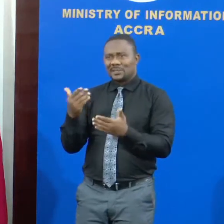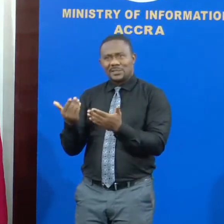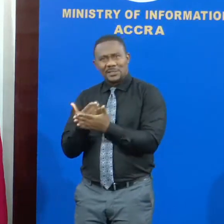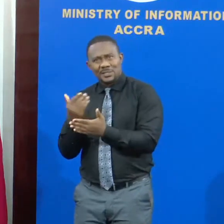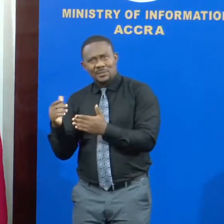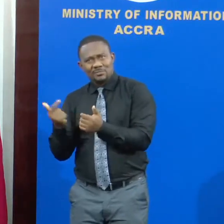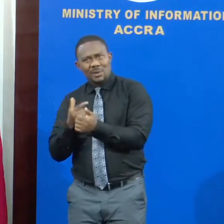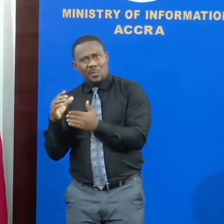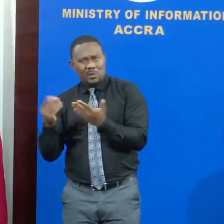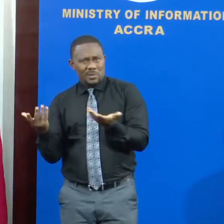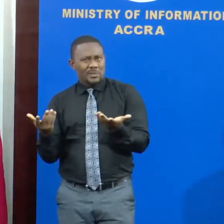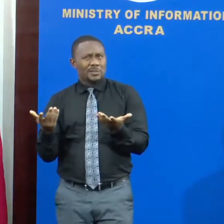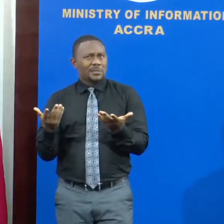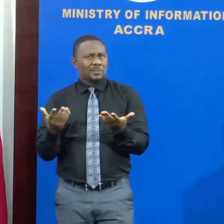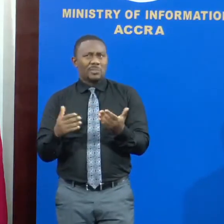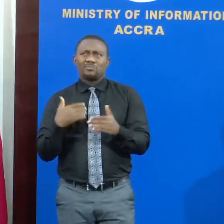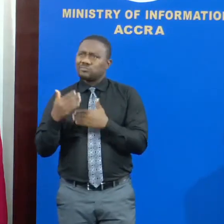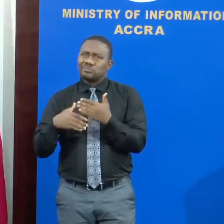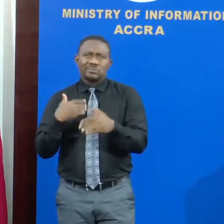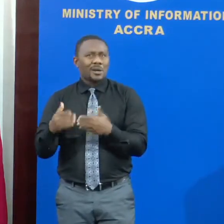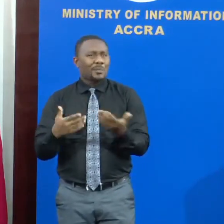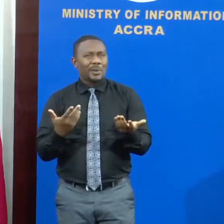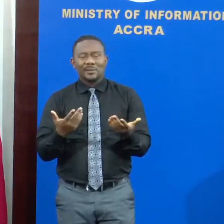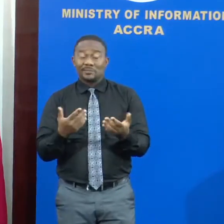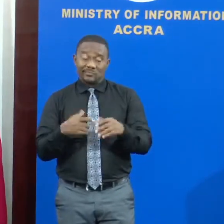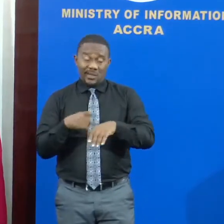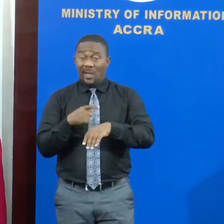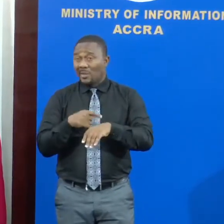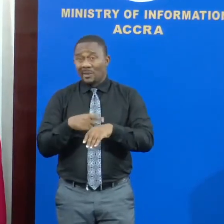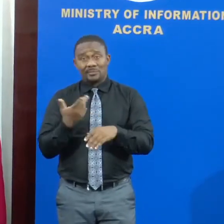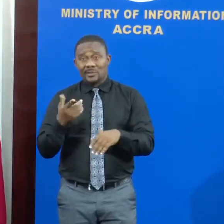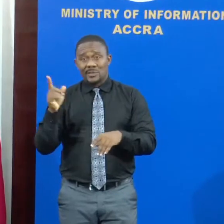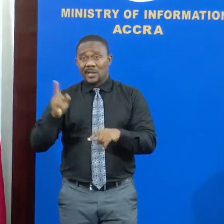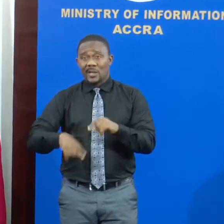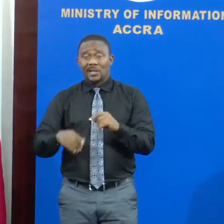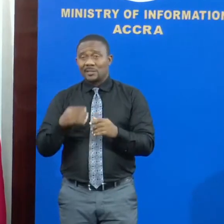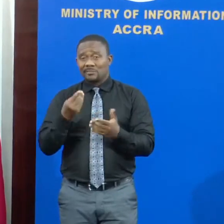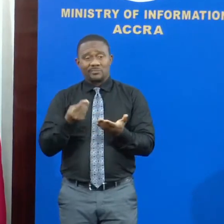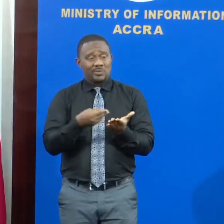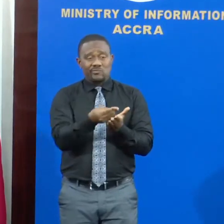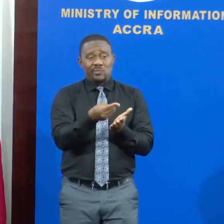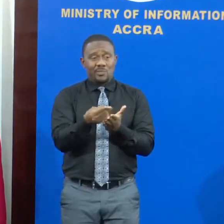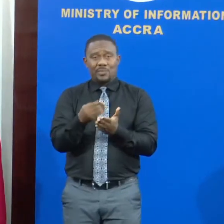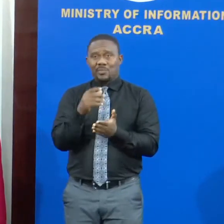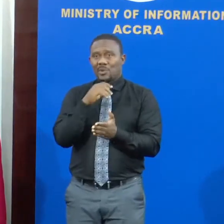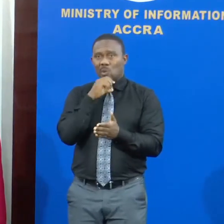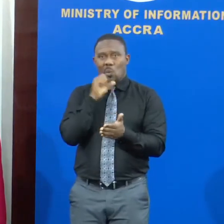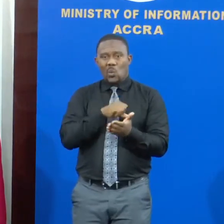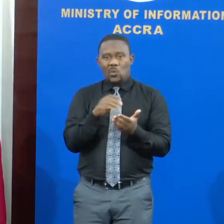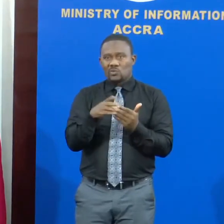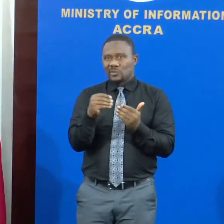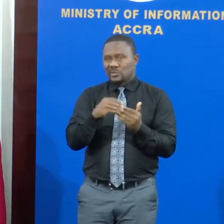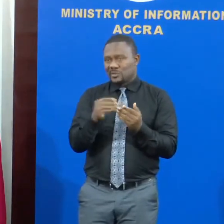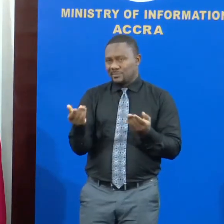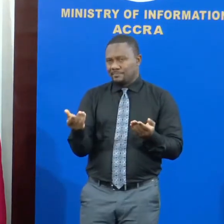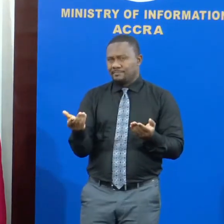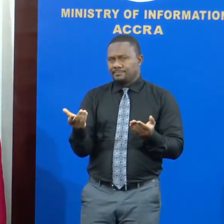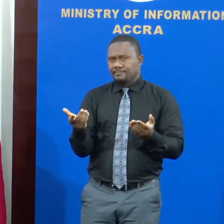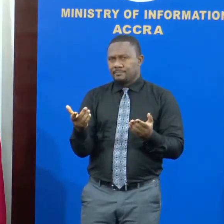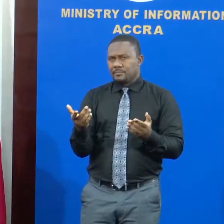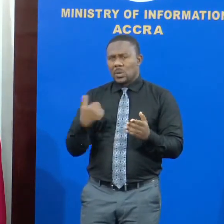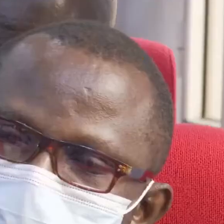can have it go on forever, but at some point, we need to move on. So we believe that 6 months is adequate enough